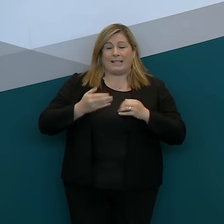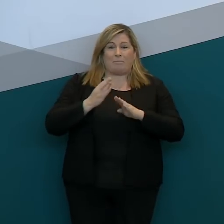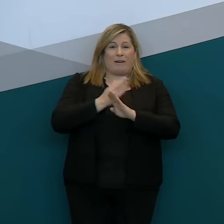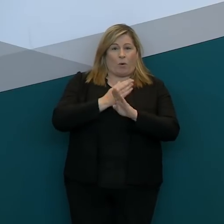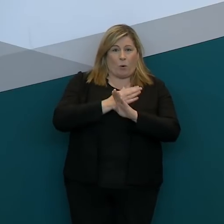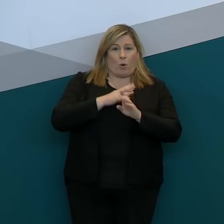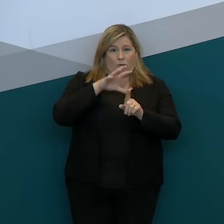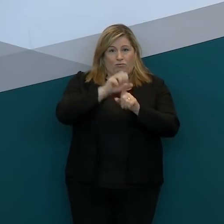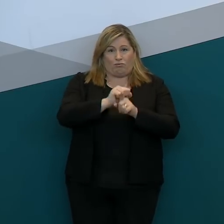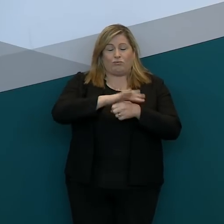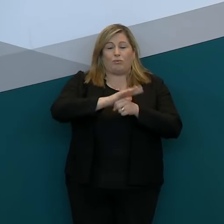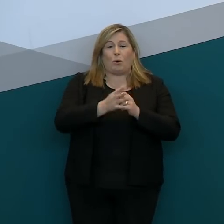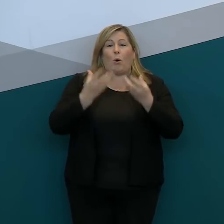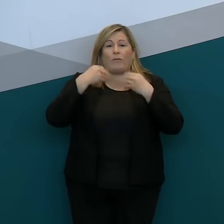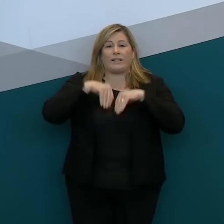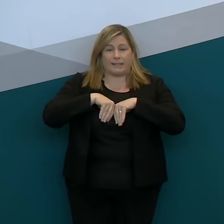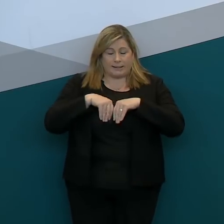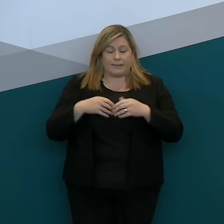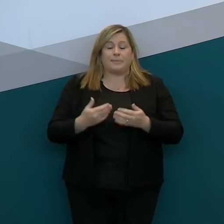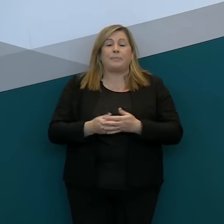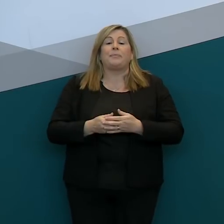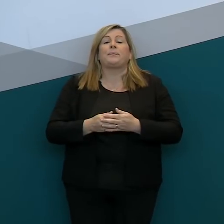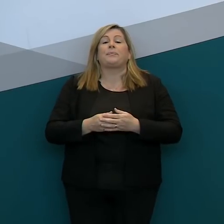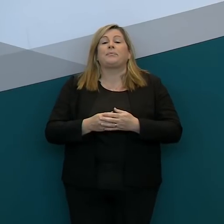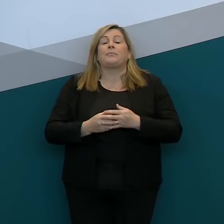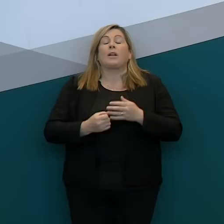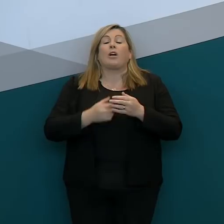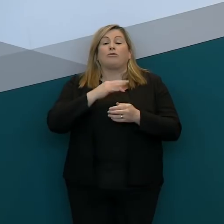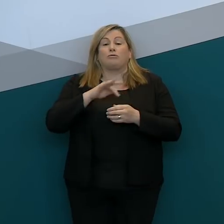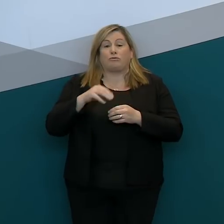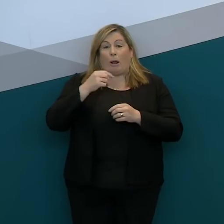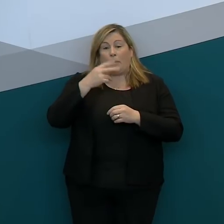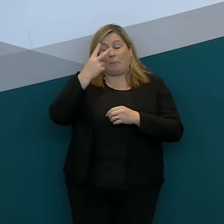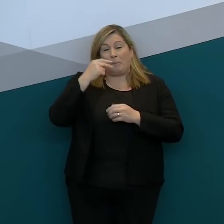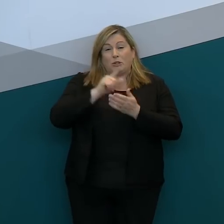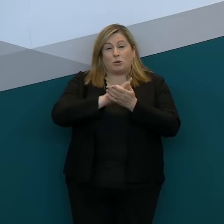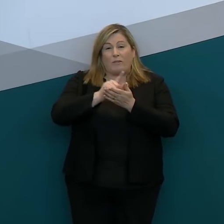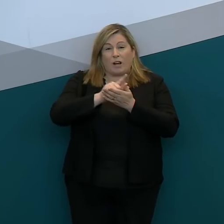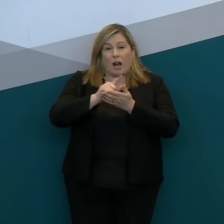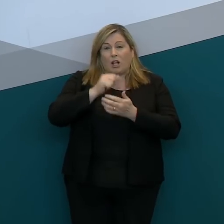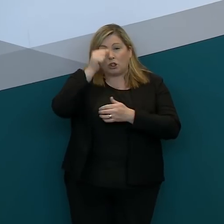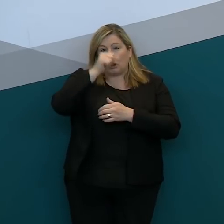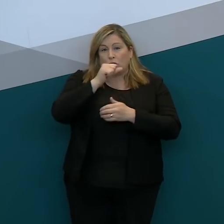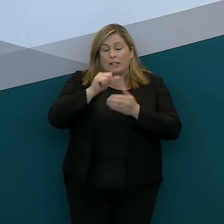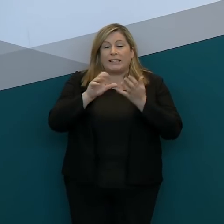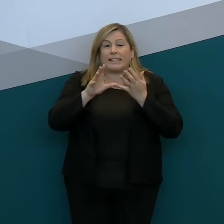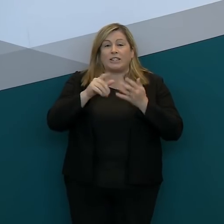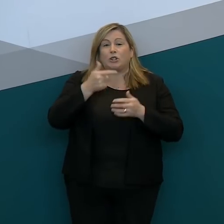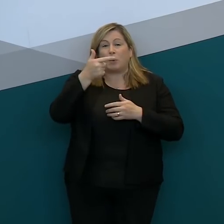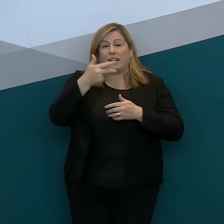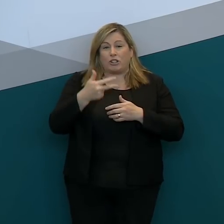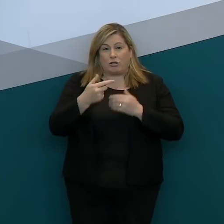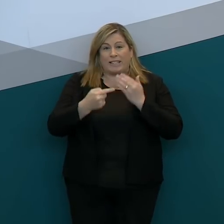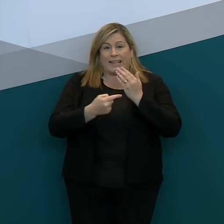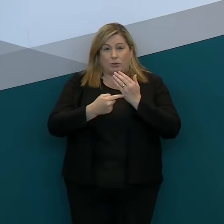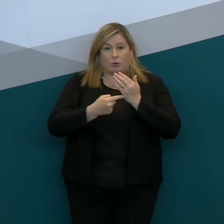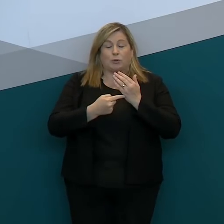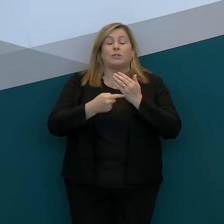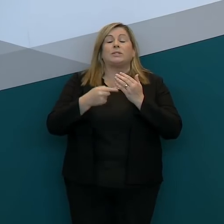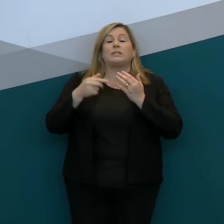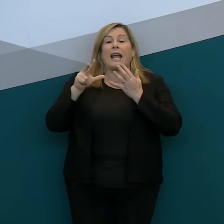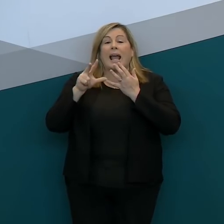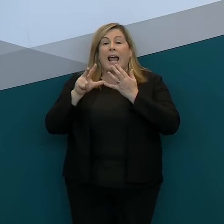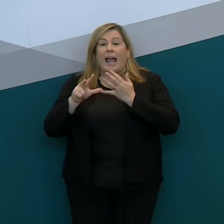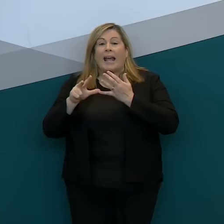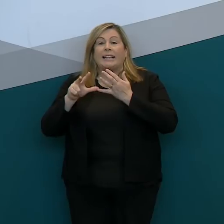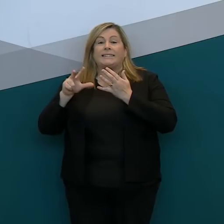of the total number of incident cases as of midnight Sunday the 10th, at that point 23,089,